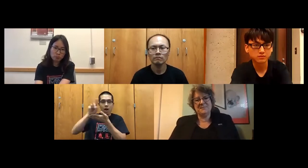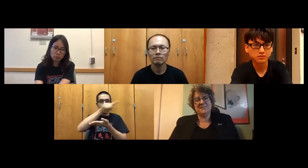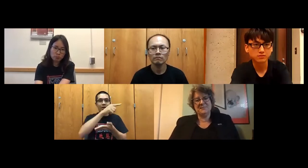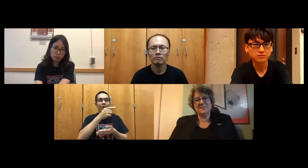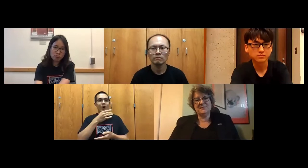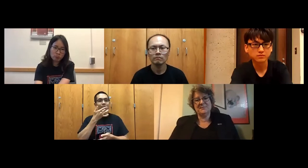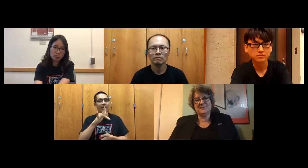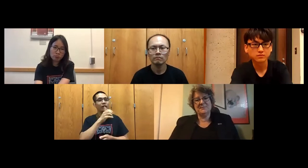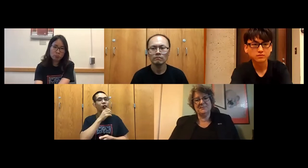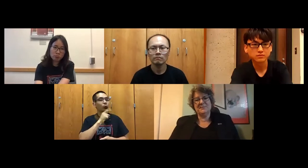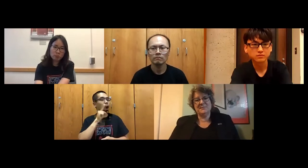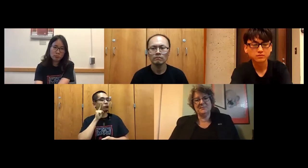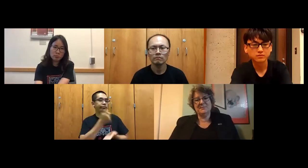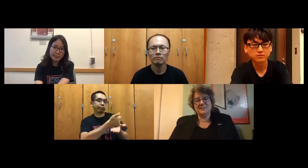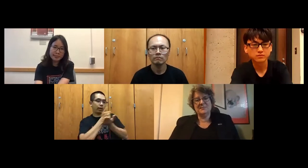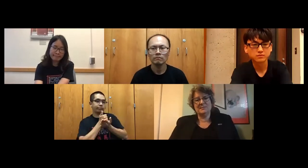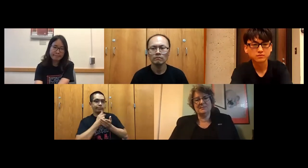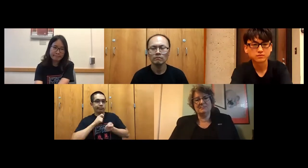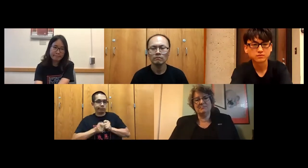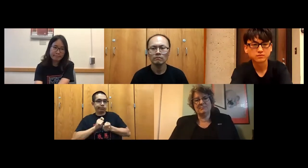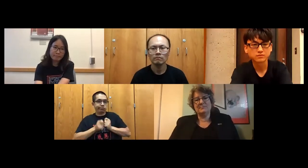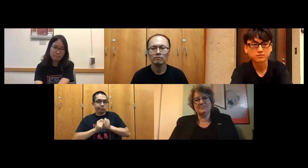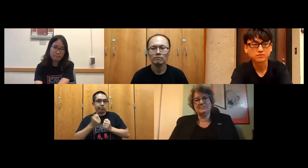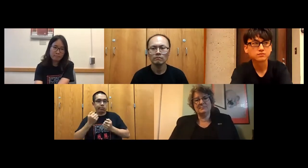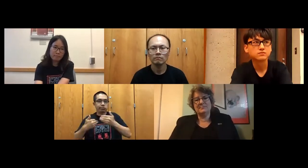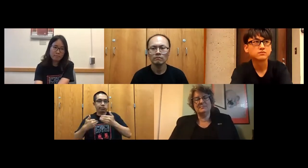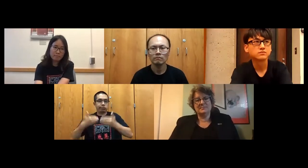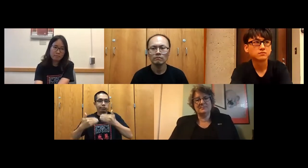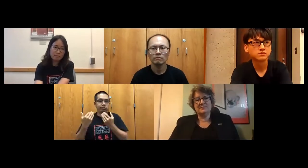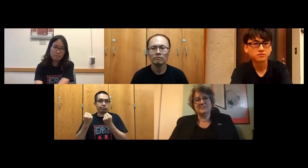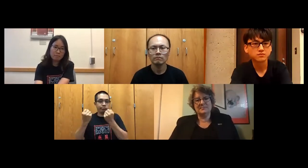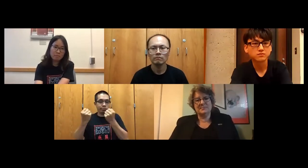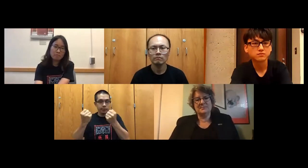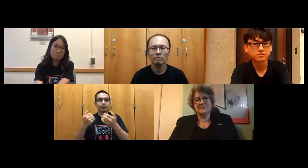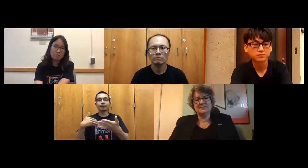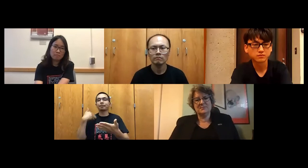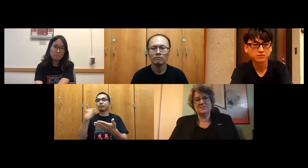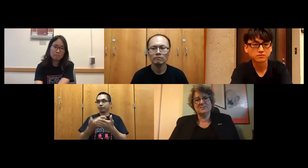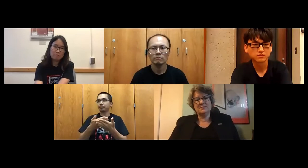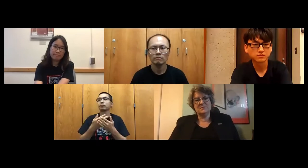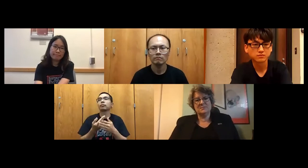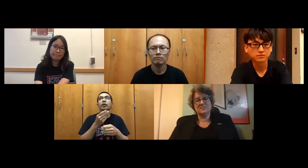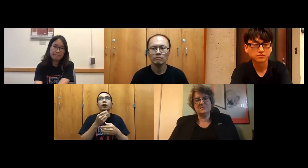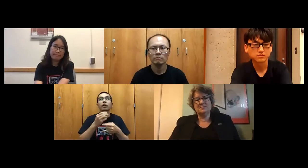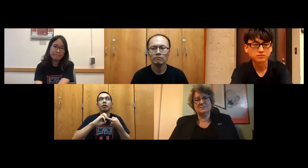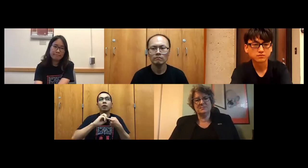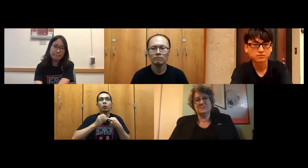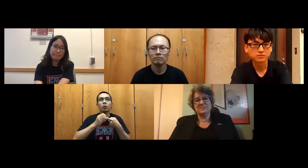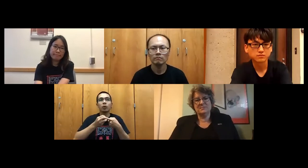Chinese word order or character order. And so it really then began to help me to learn and expand my